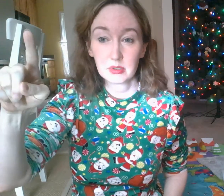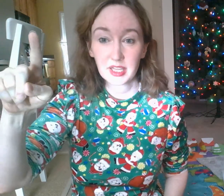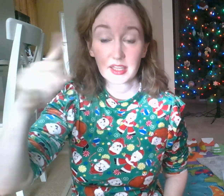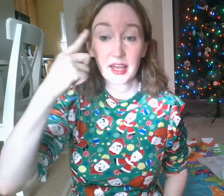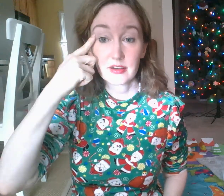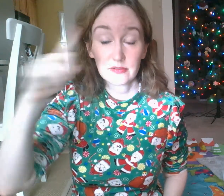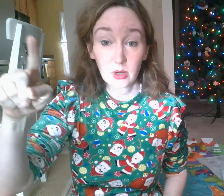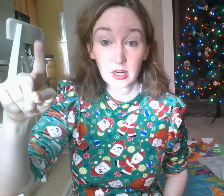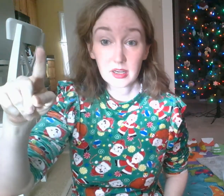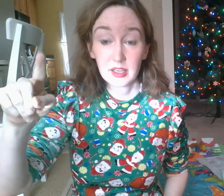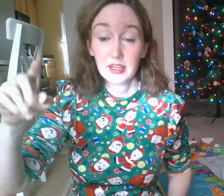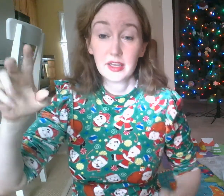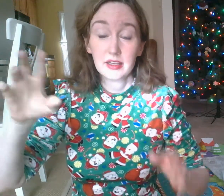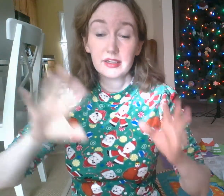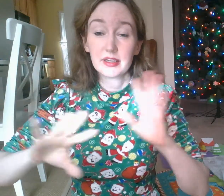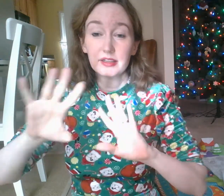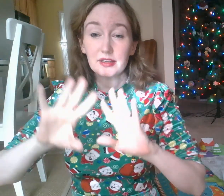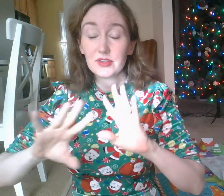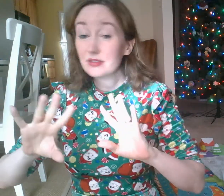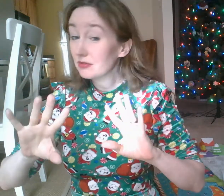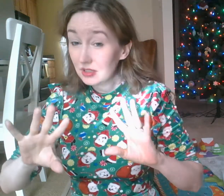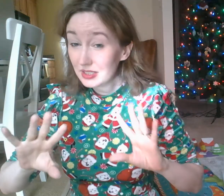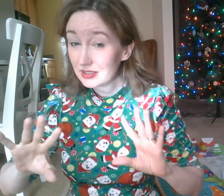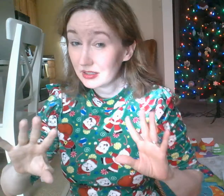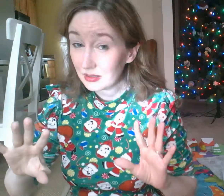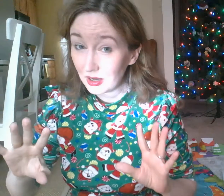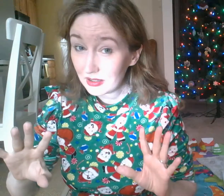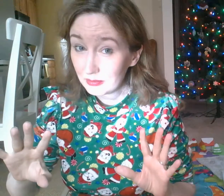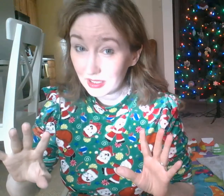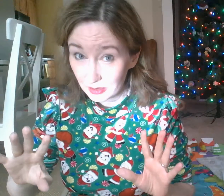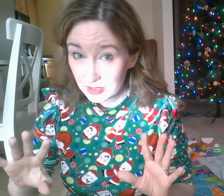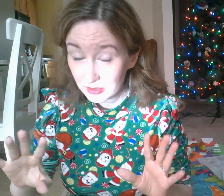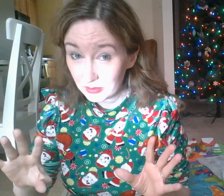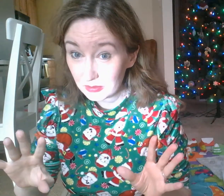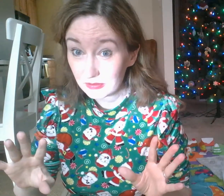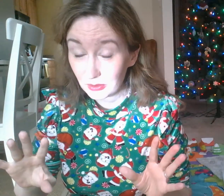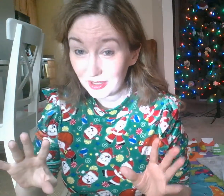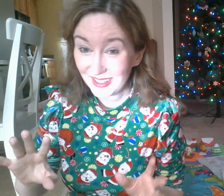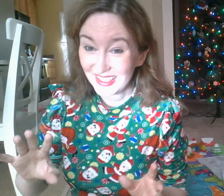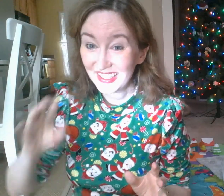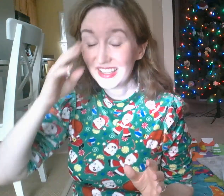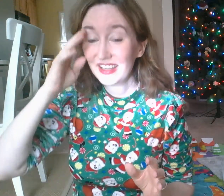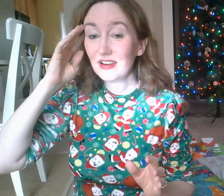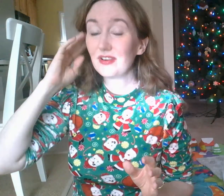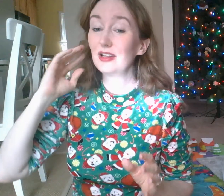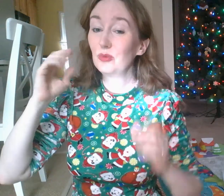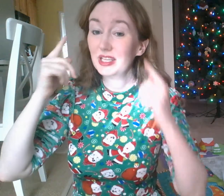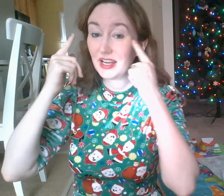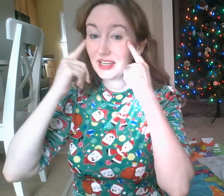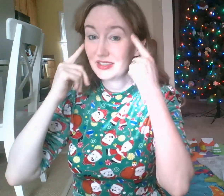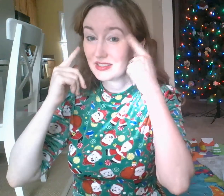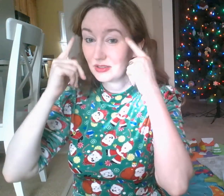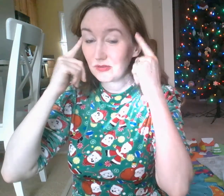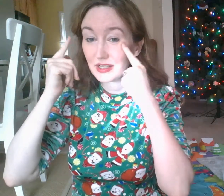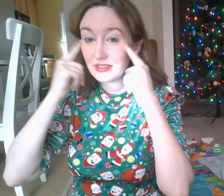like that. For. This is a really silly mnemonic, but it helps me remember for. For Halloween, I had these little